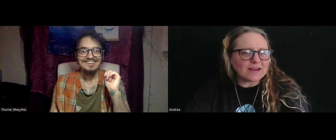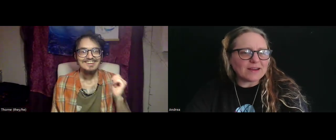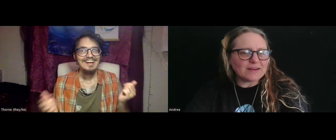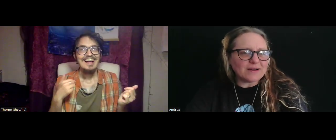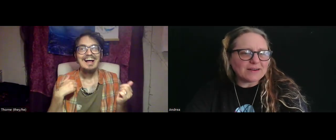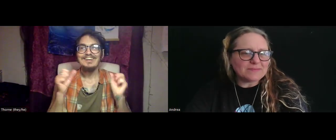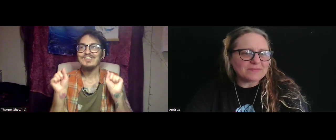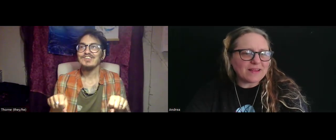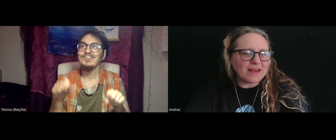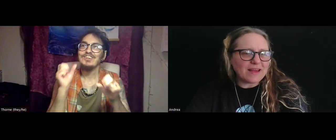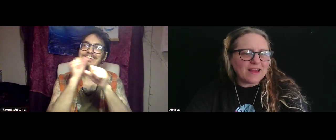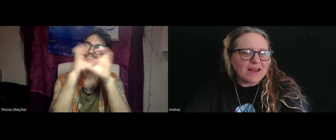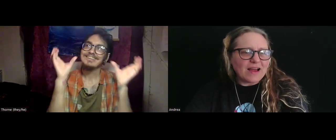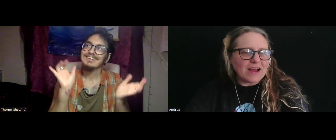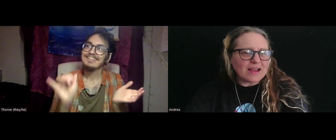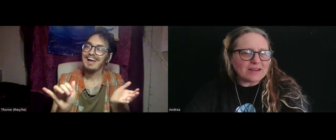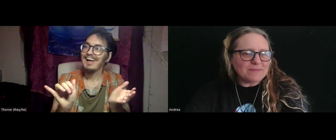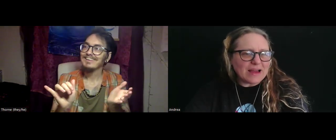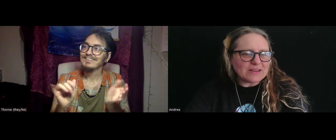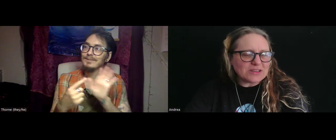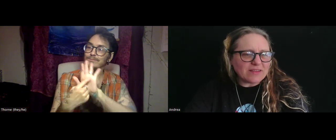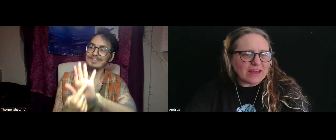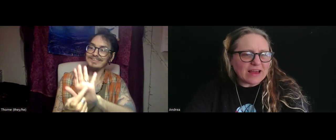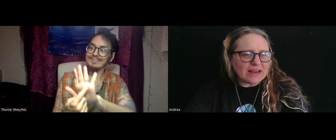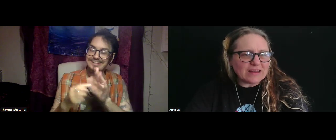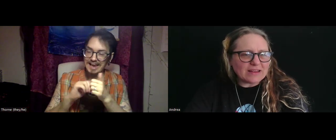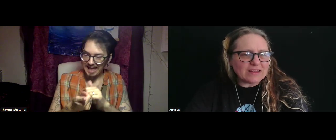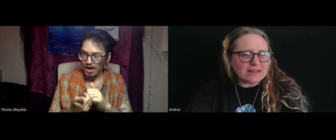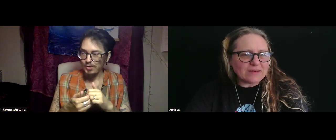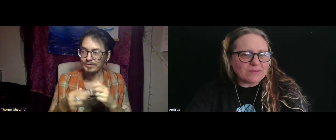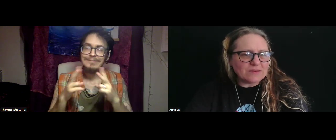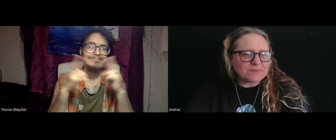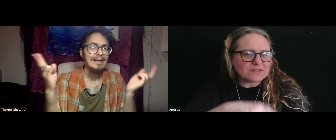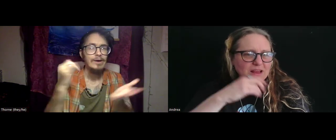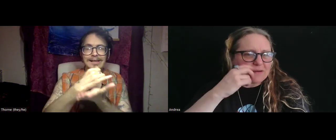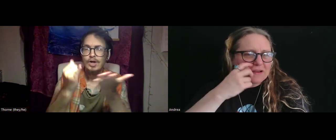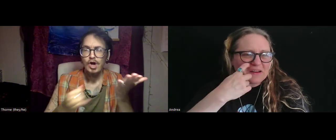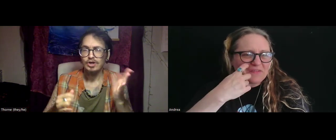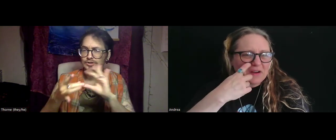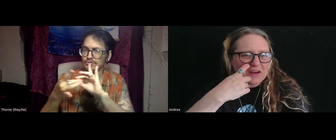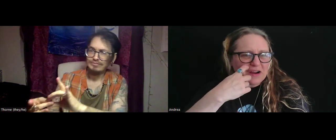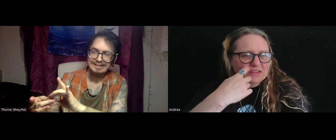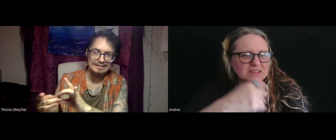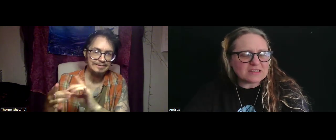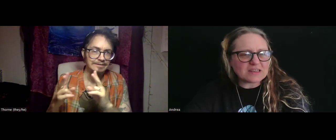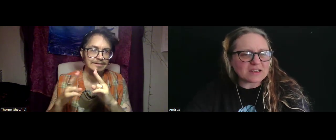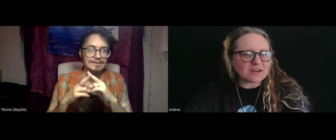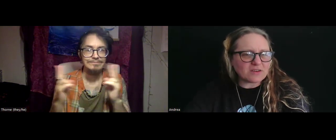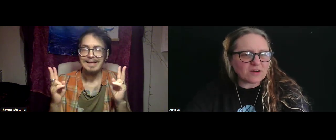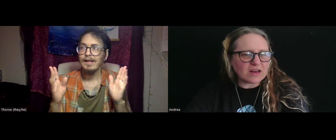Okay. I can imagine that would present in a very artistic,